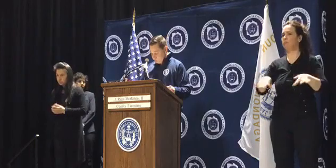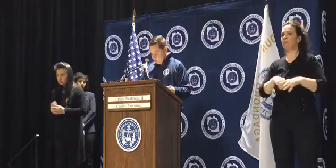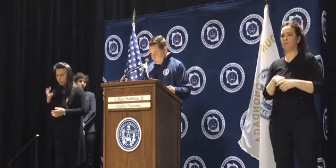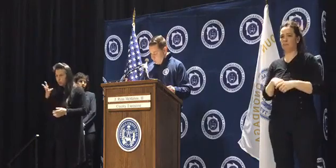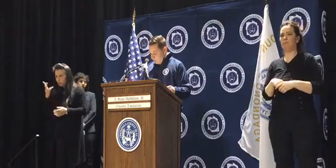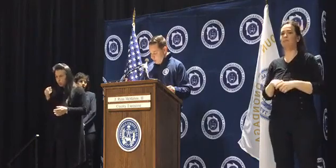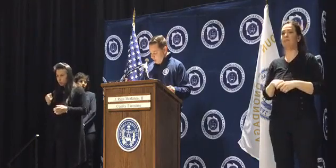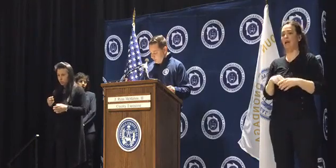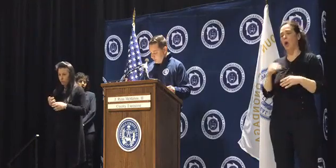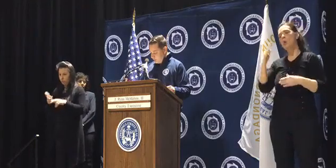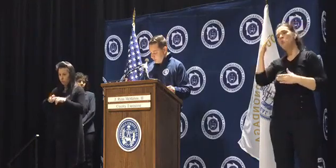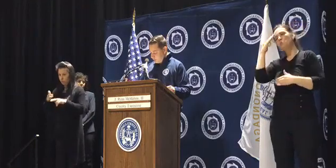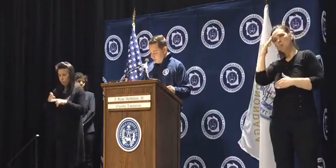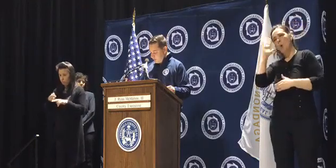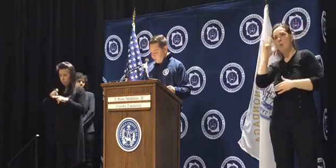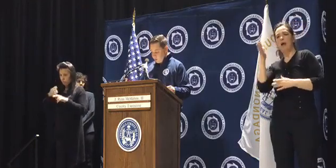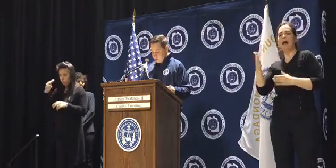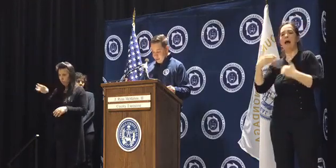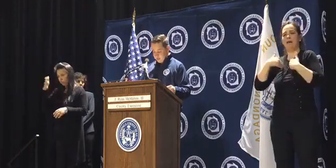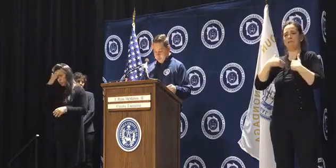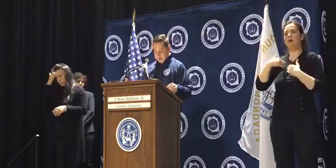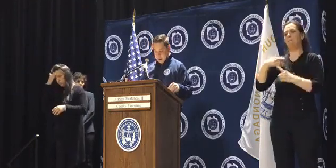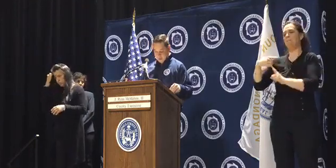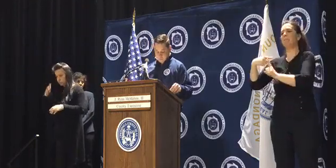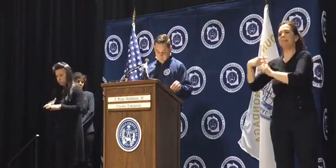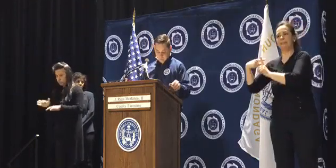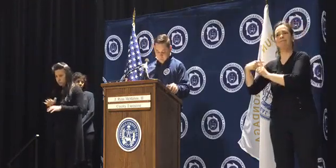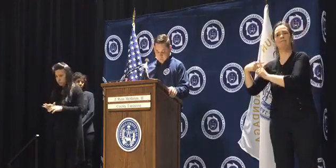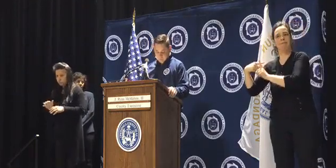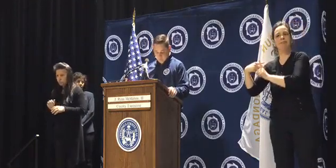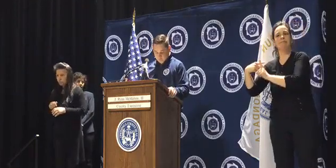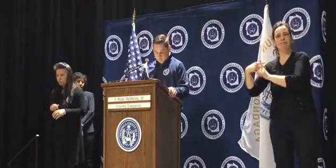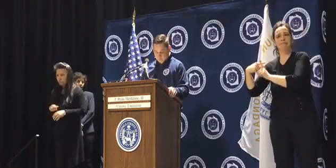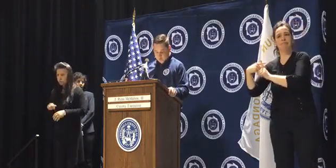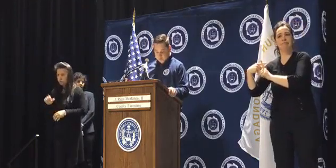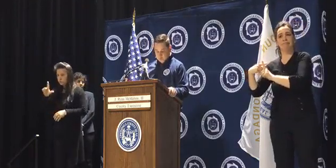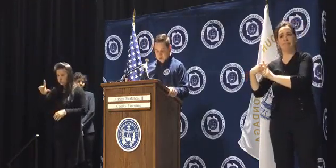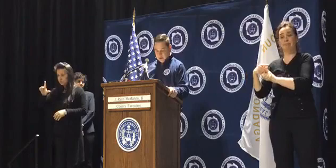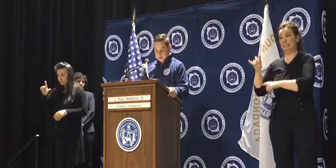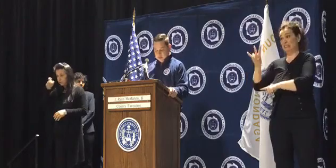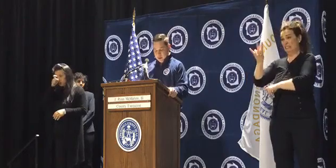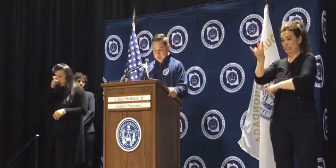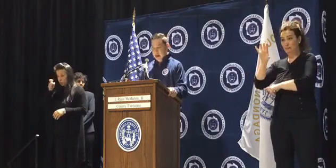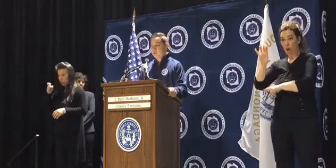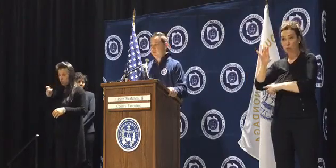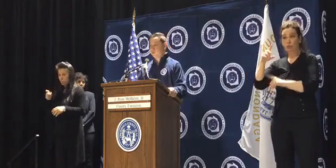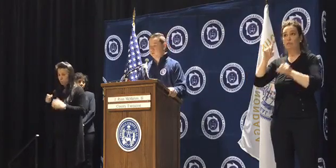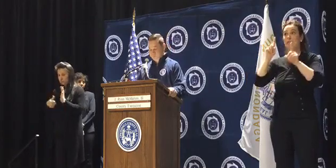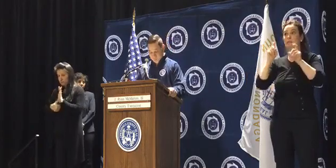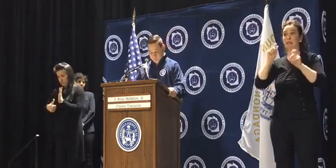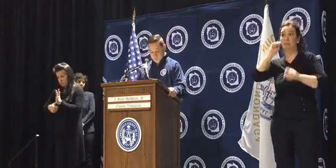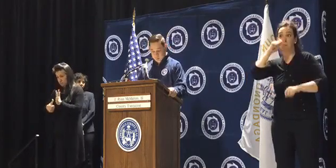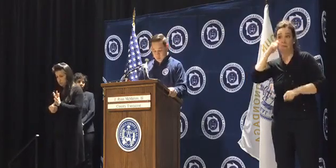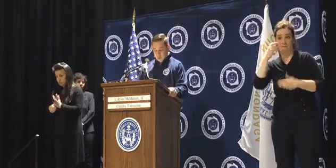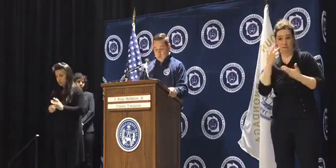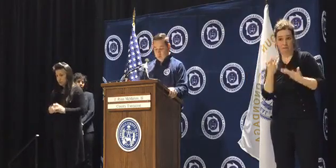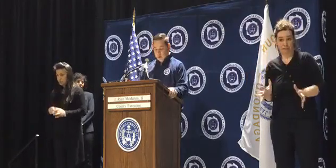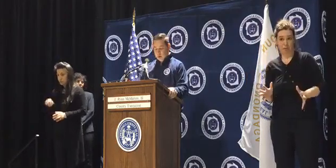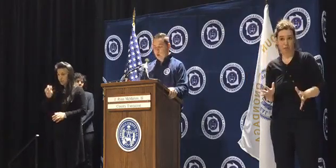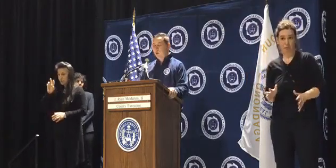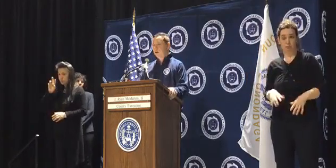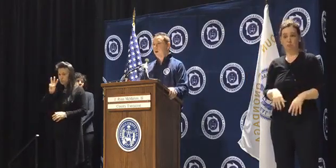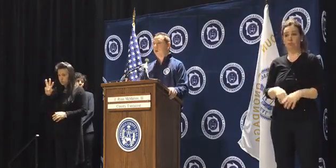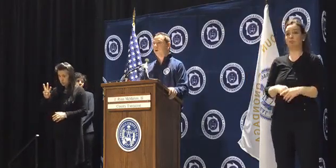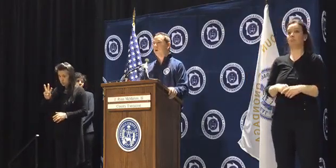would. We've had essentially 700 tests come back. 34 of those tests are now positive. We